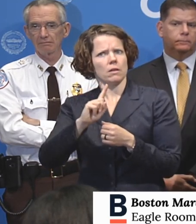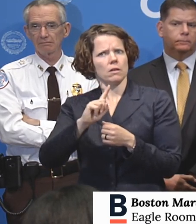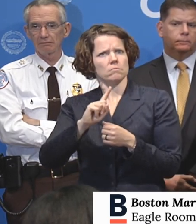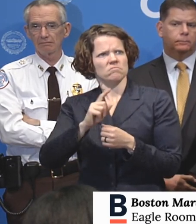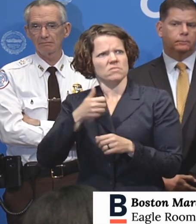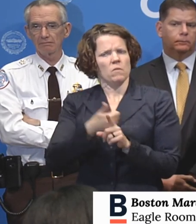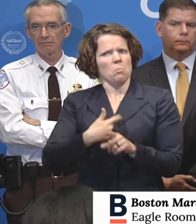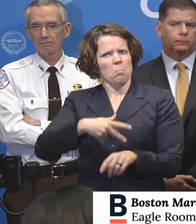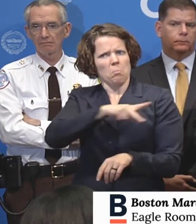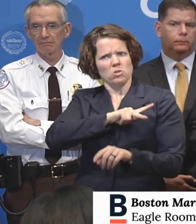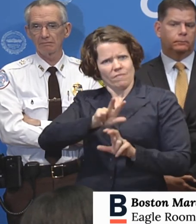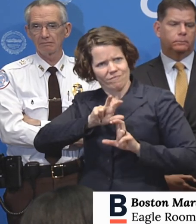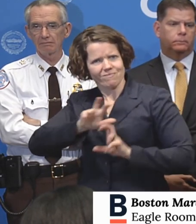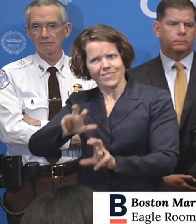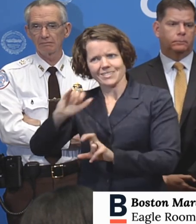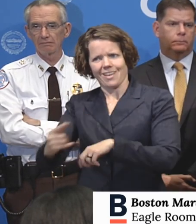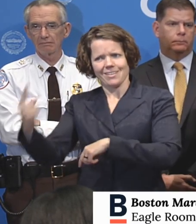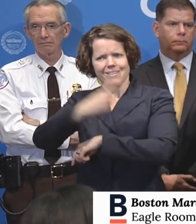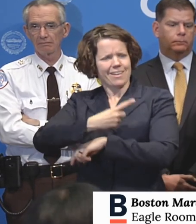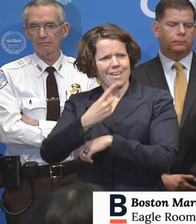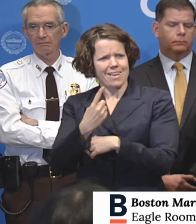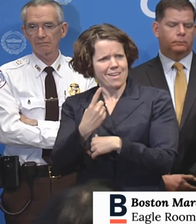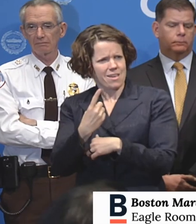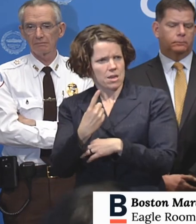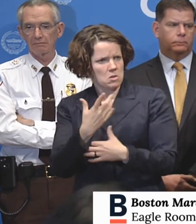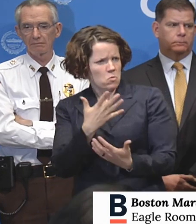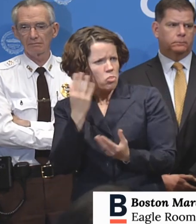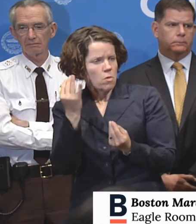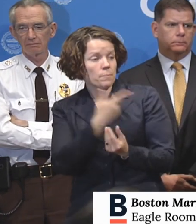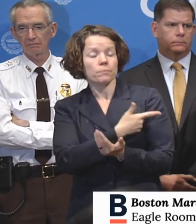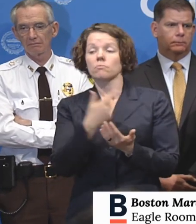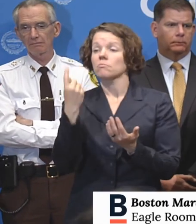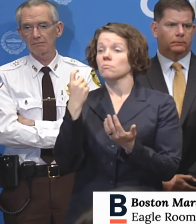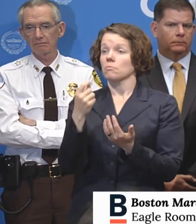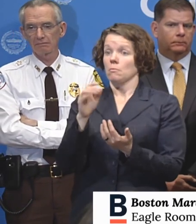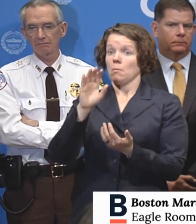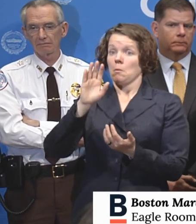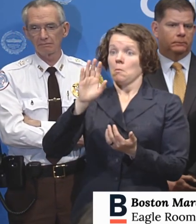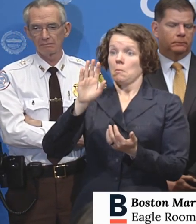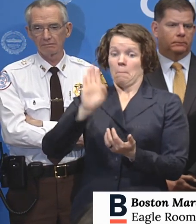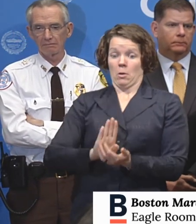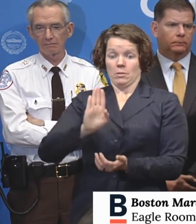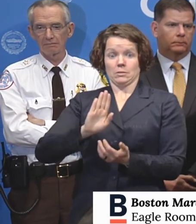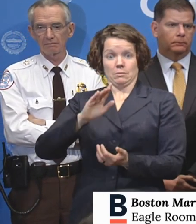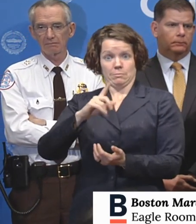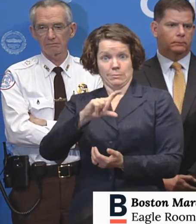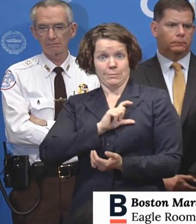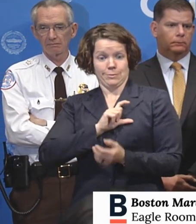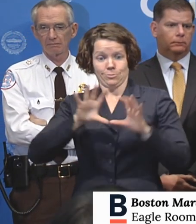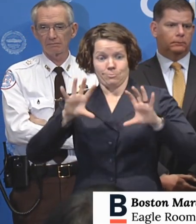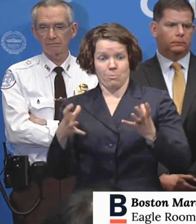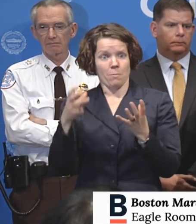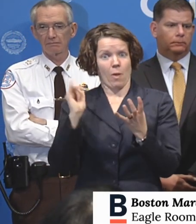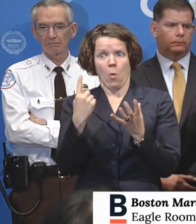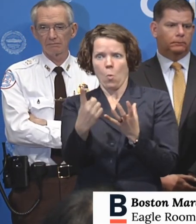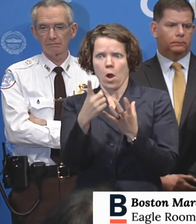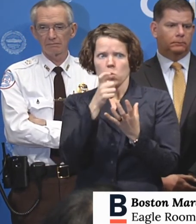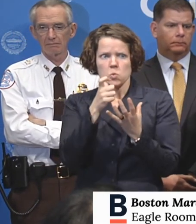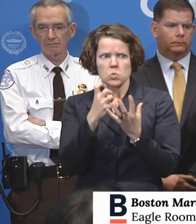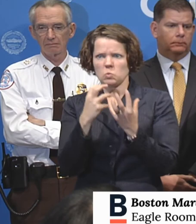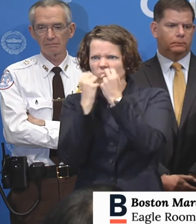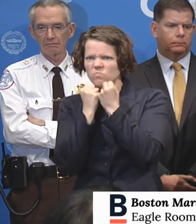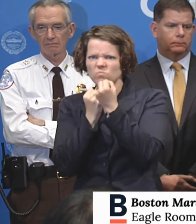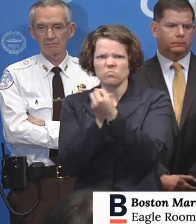Your thoughts on just what? I don't think it's just the BPD. It's our city. The nation began here in Boston. We don't like